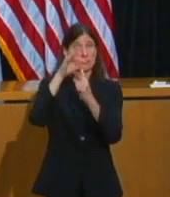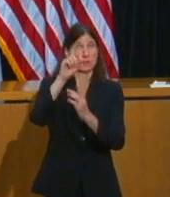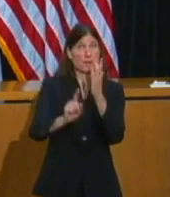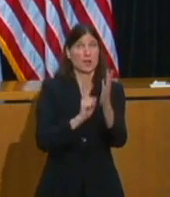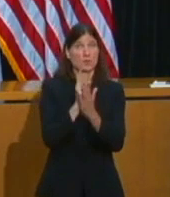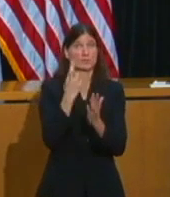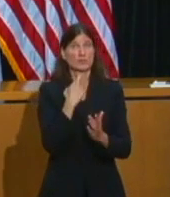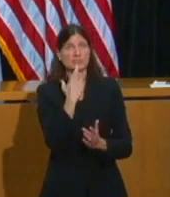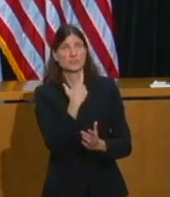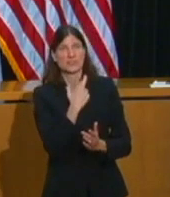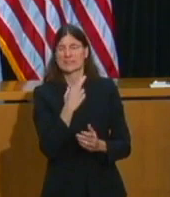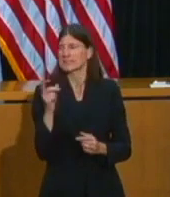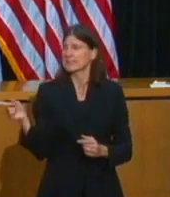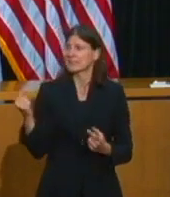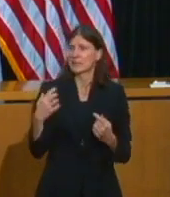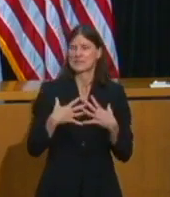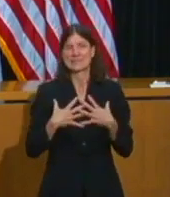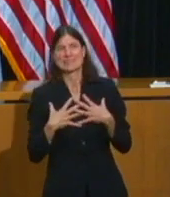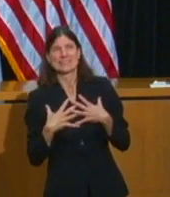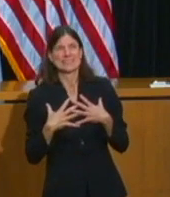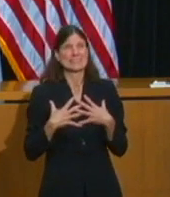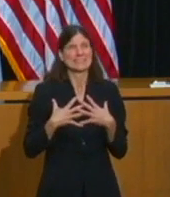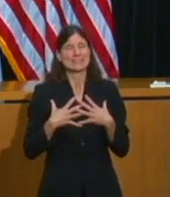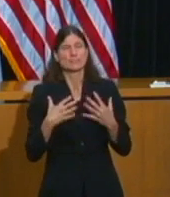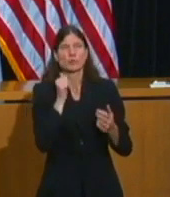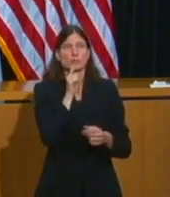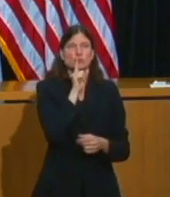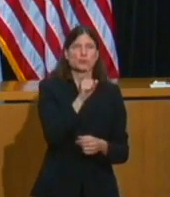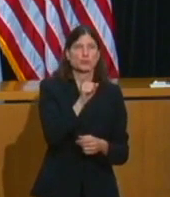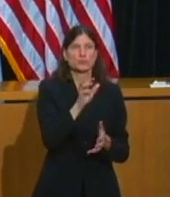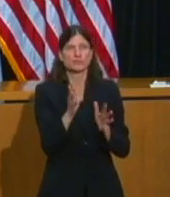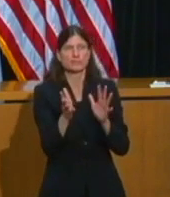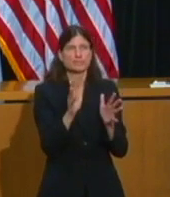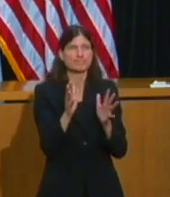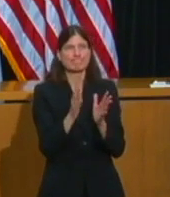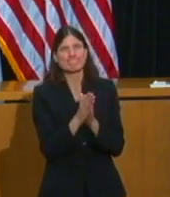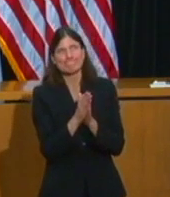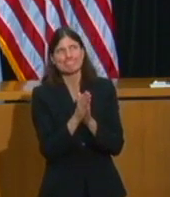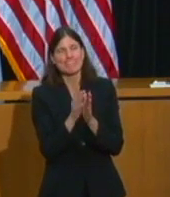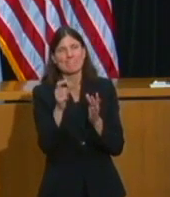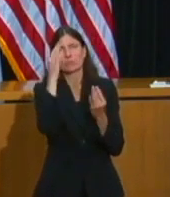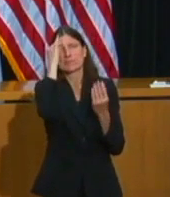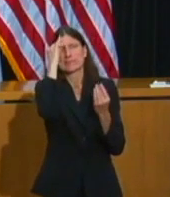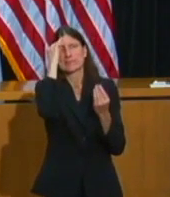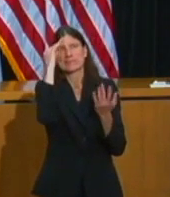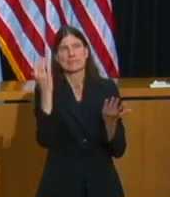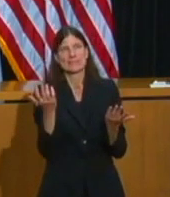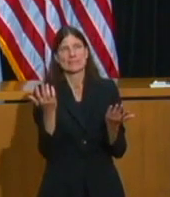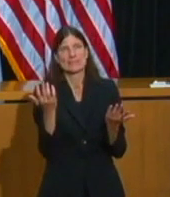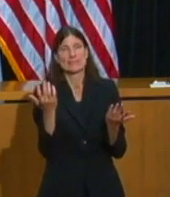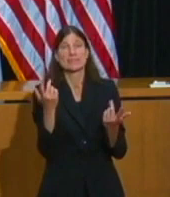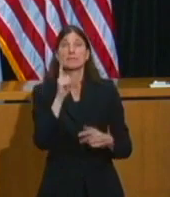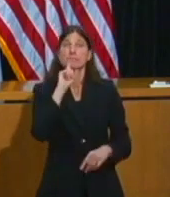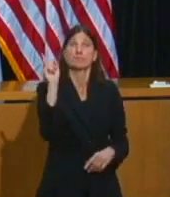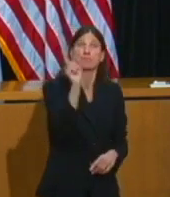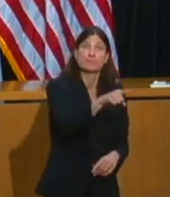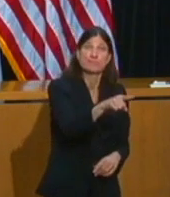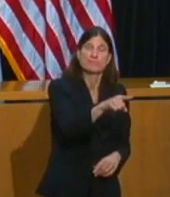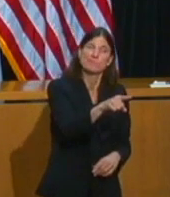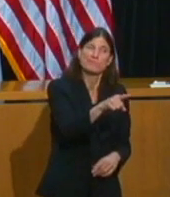back, but that might be something that they would consider an opportunity to